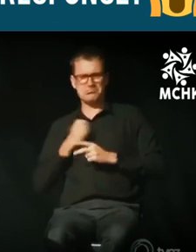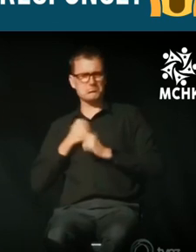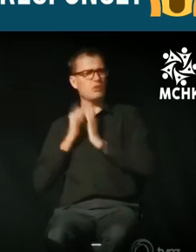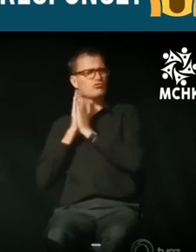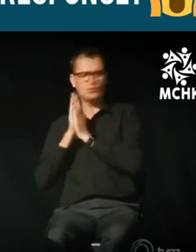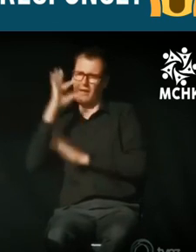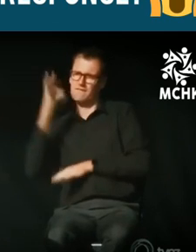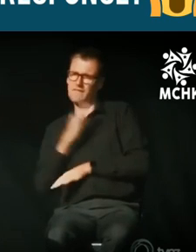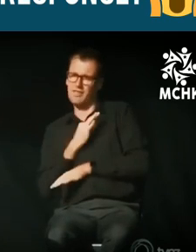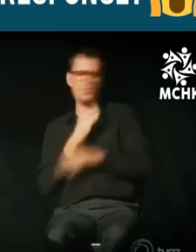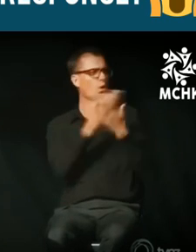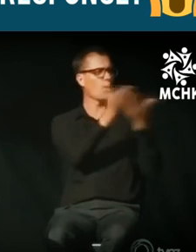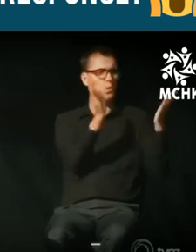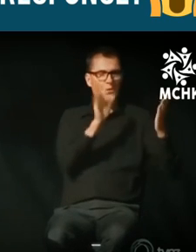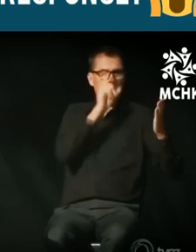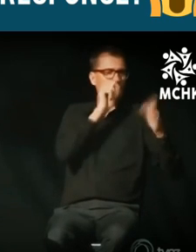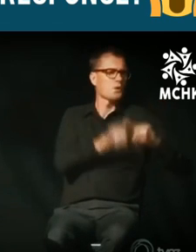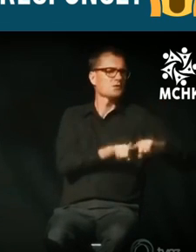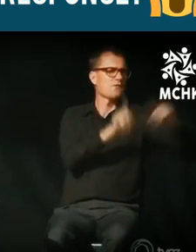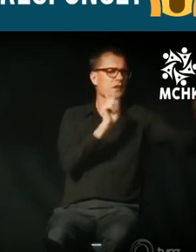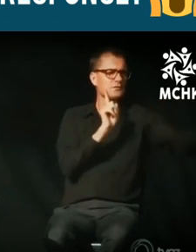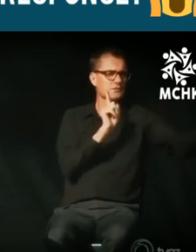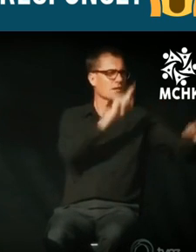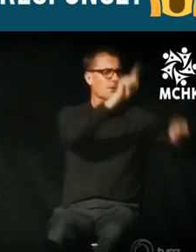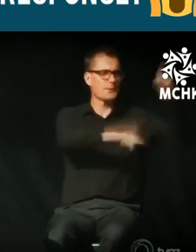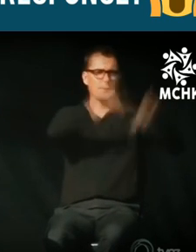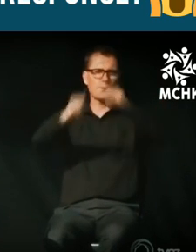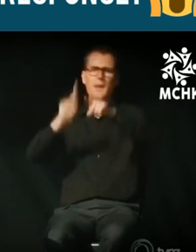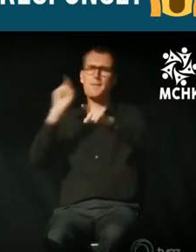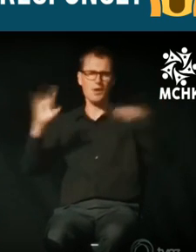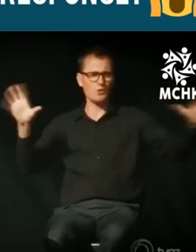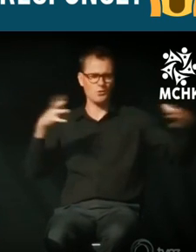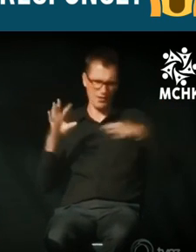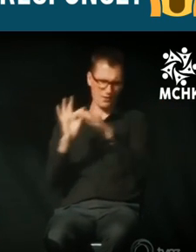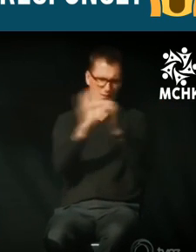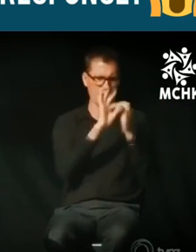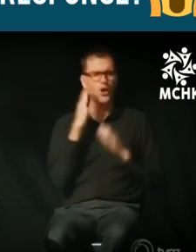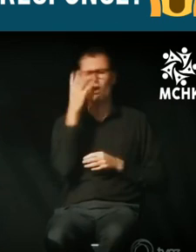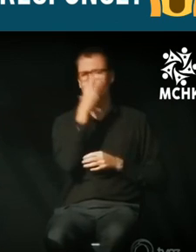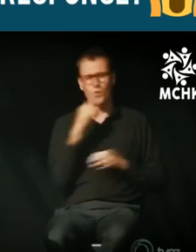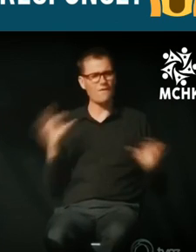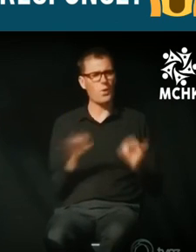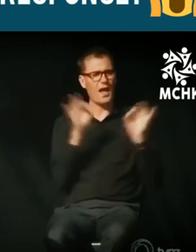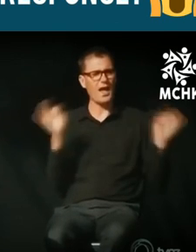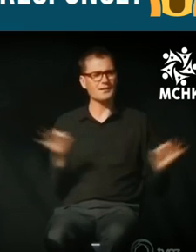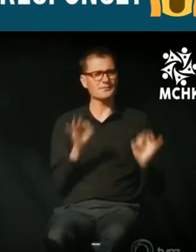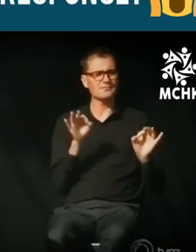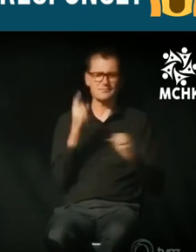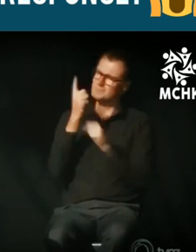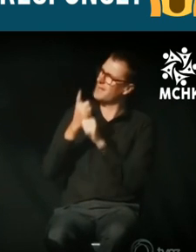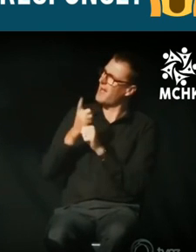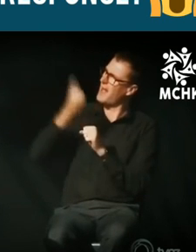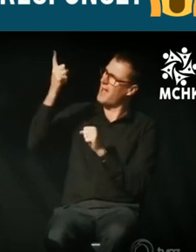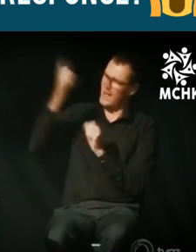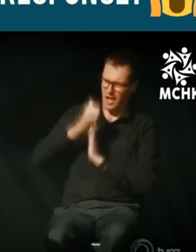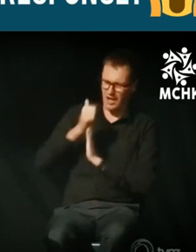but together we are a beautiful garden. May Allah guide us towards the peace. May